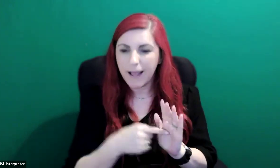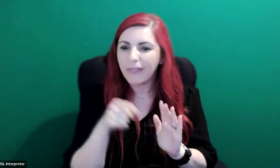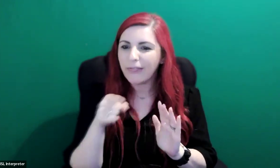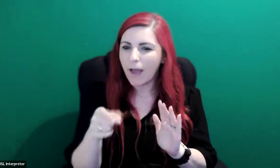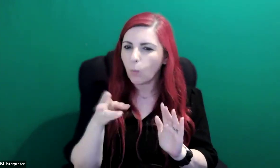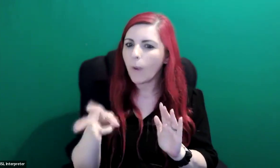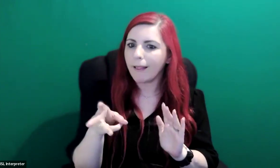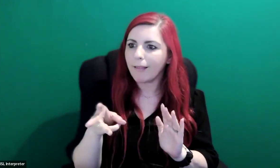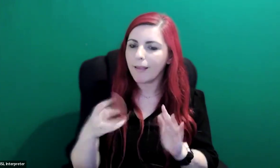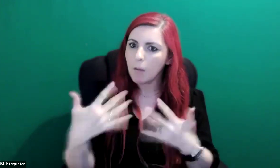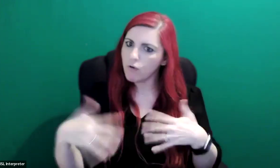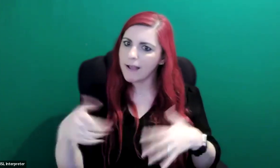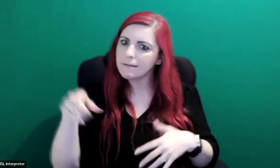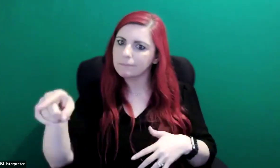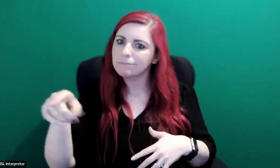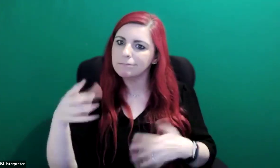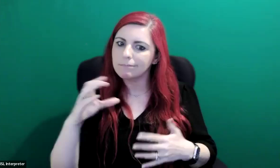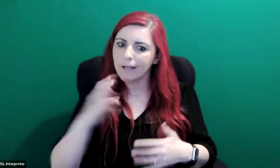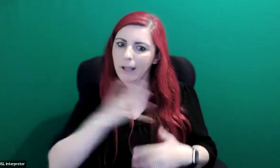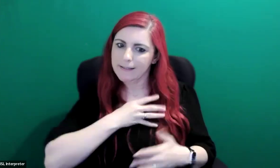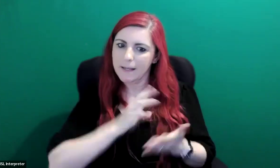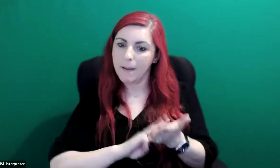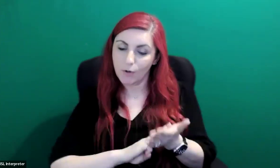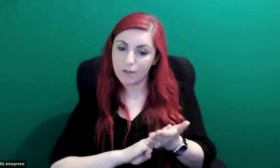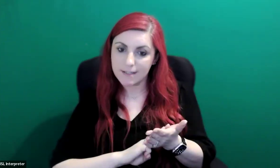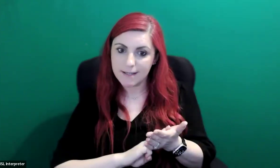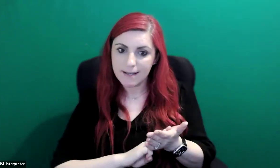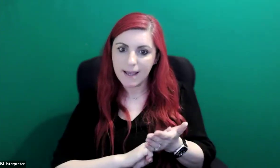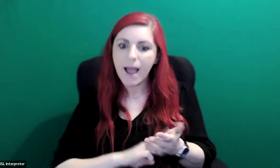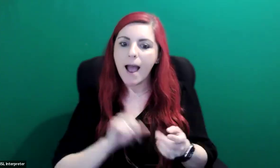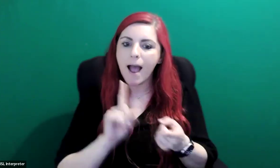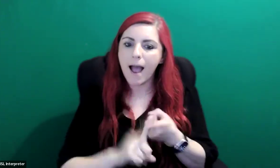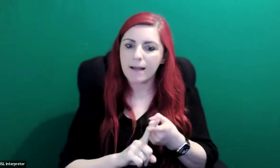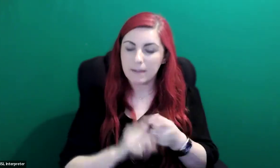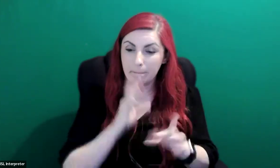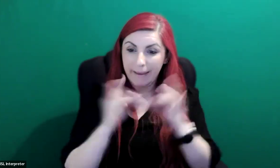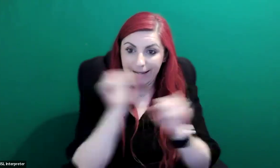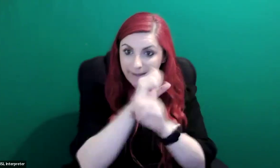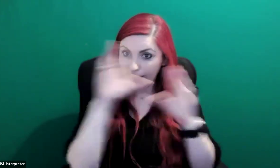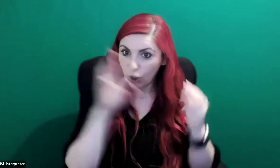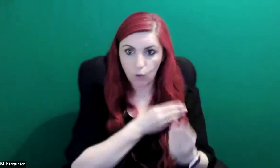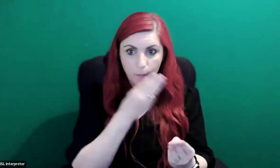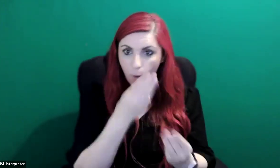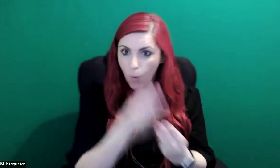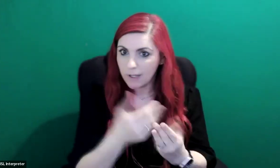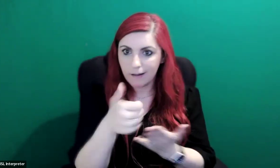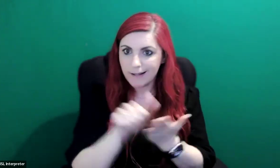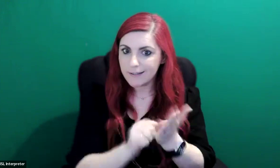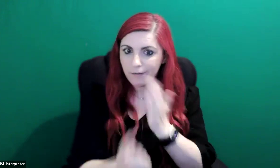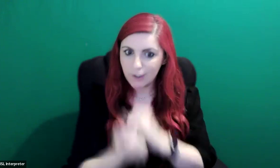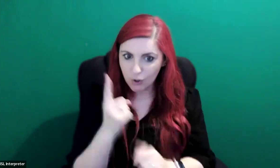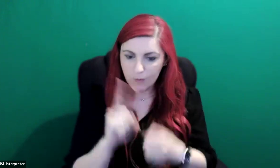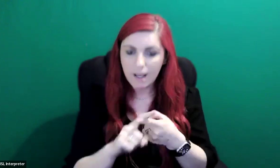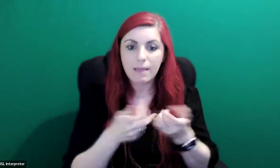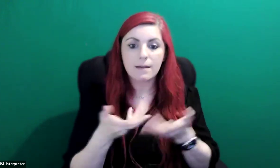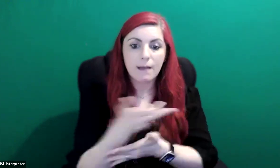committee members, and make clear proposals for a list of issues, the dialogue, and then also later